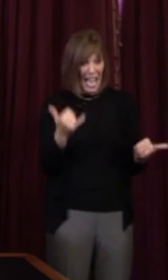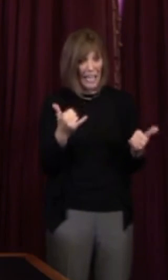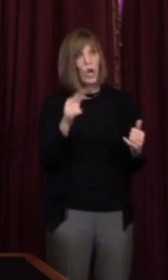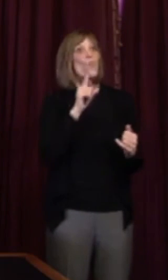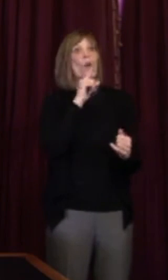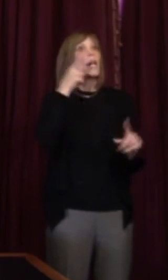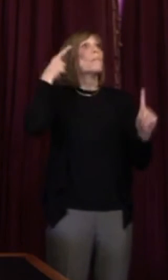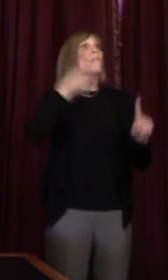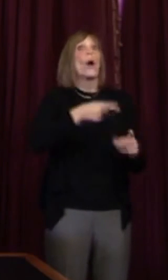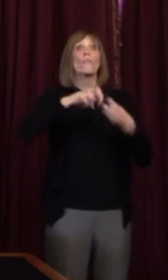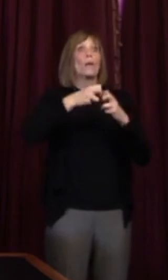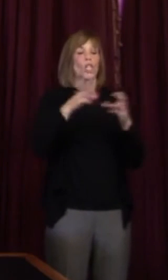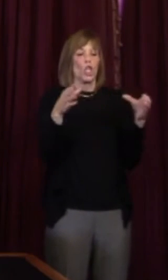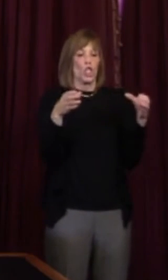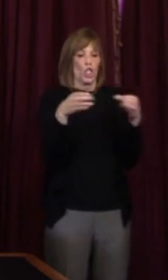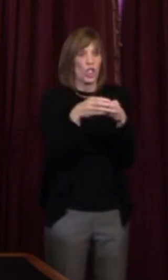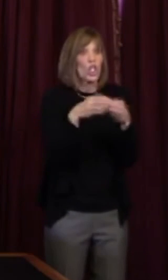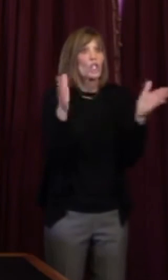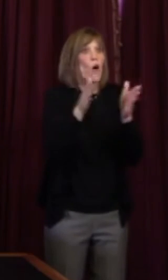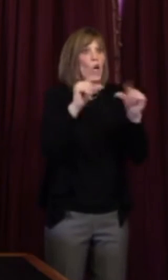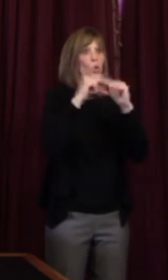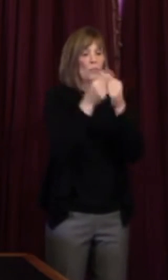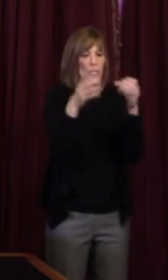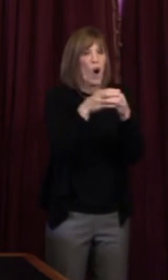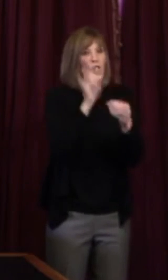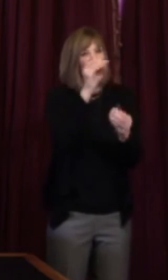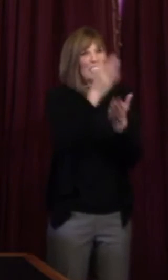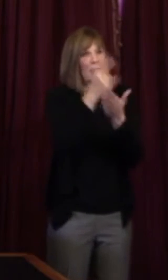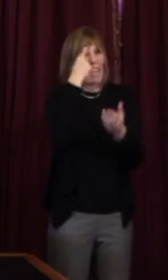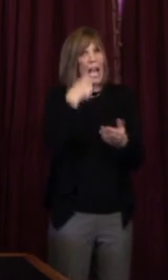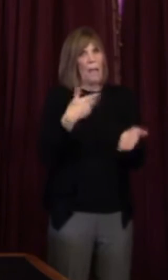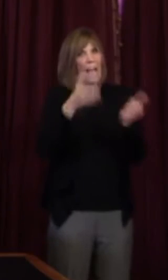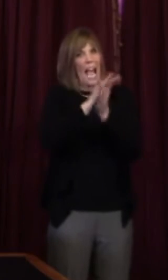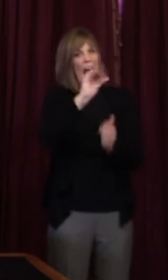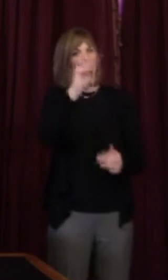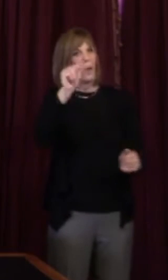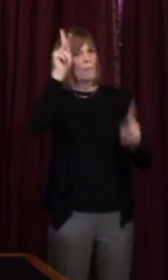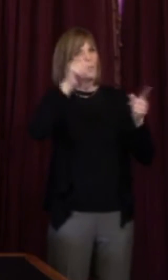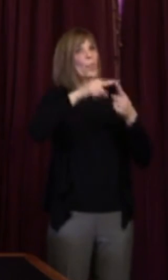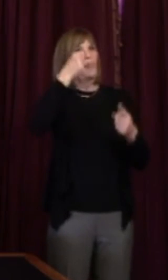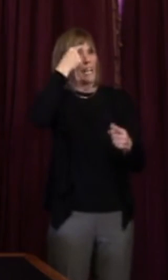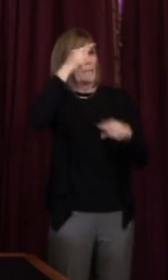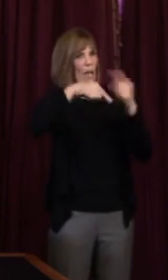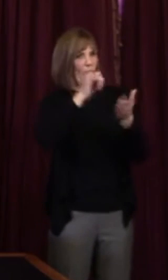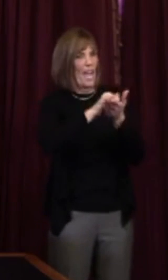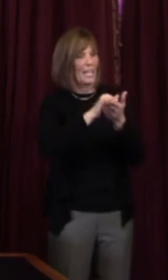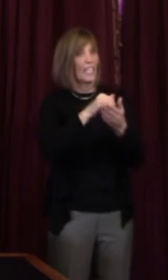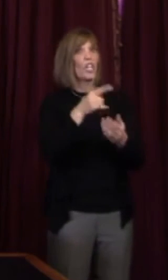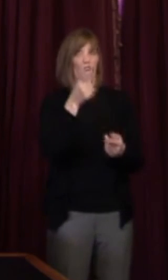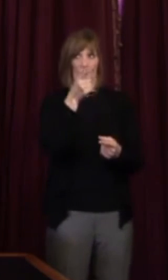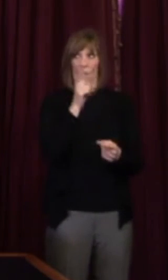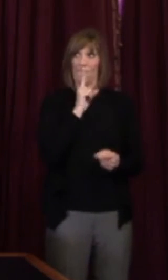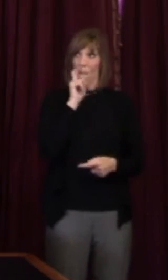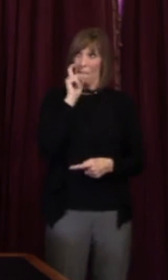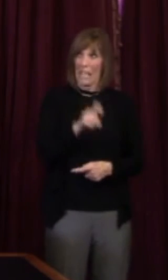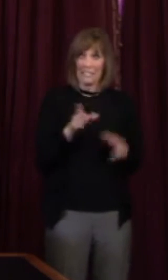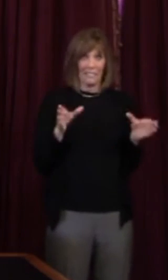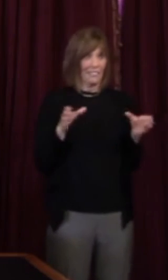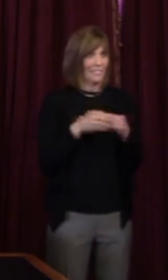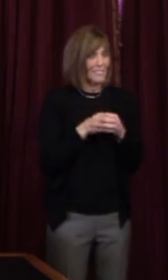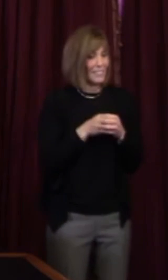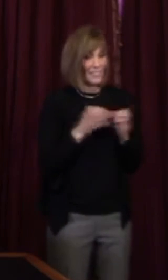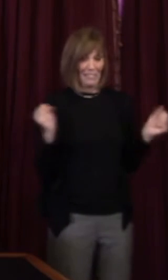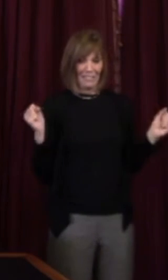to small groups, just small groups. So think about it. I'm asking Iowans to think about it. Take precautions when